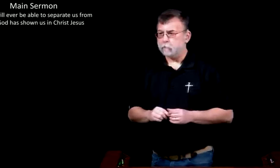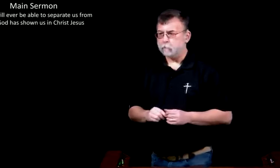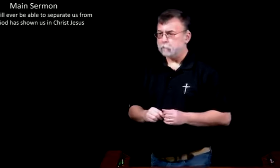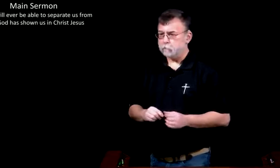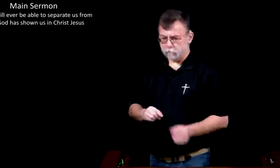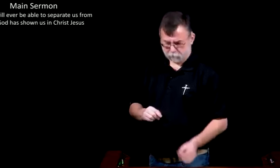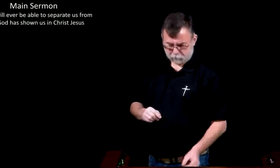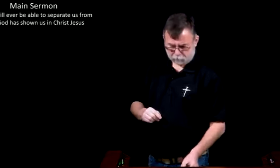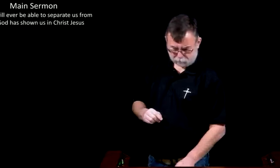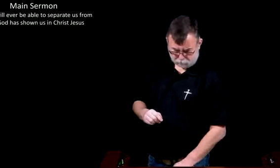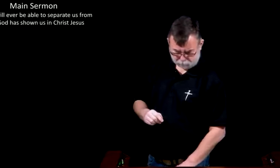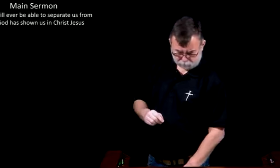on?